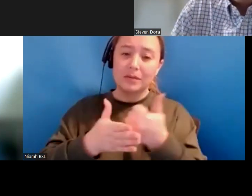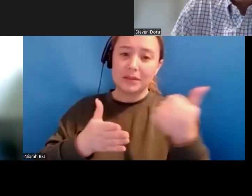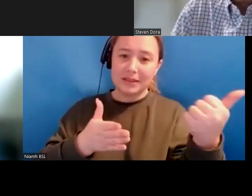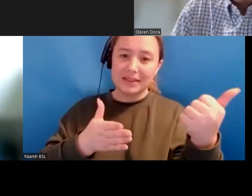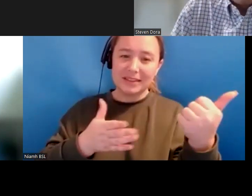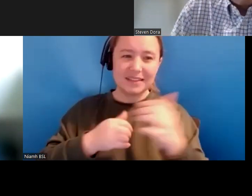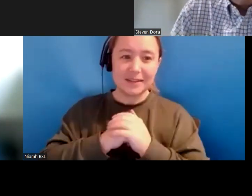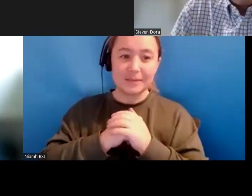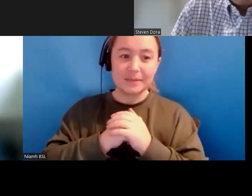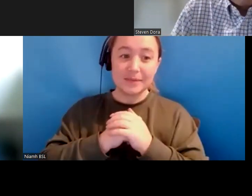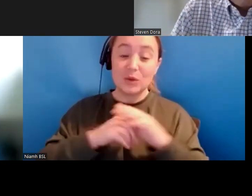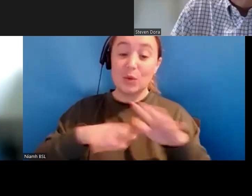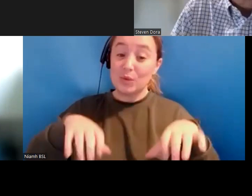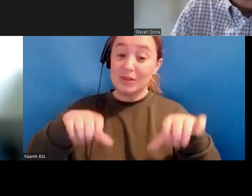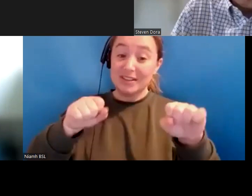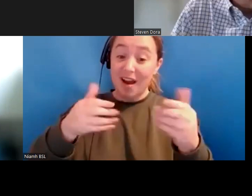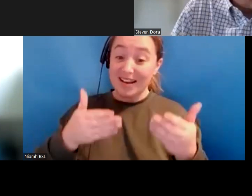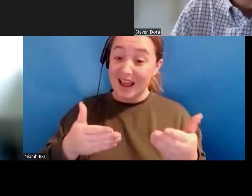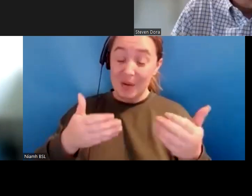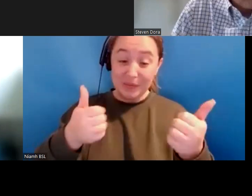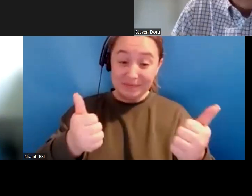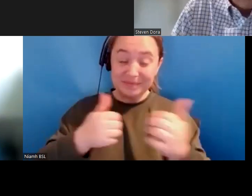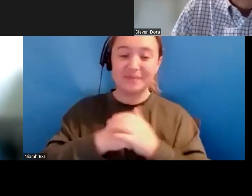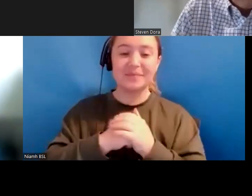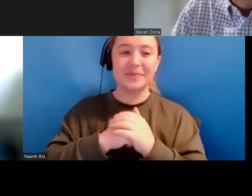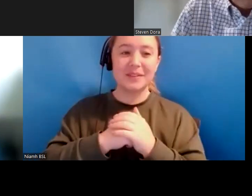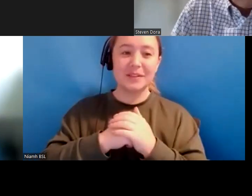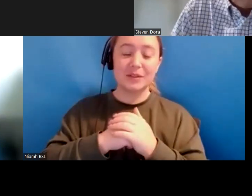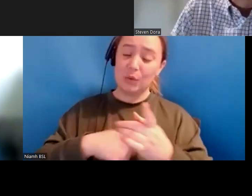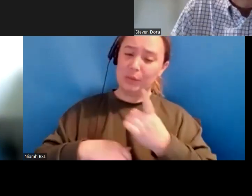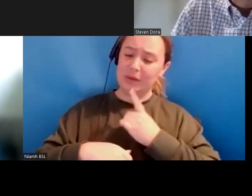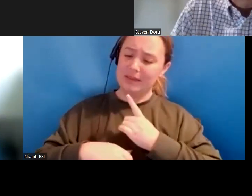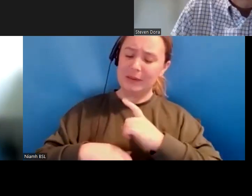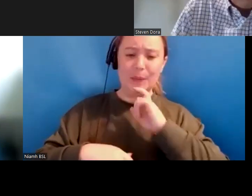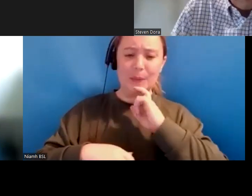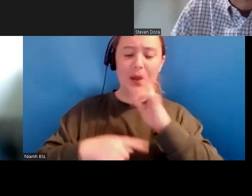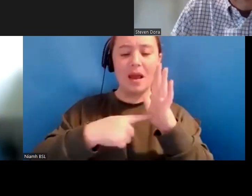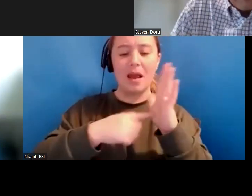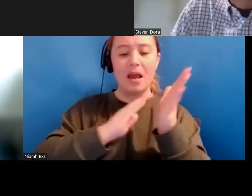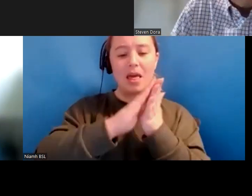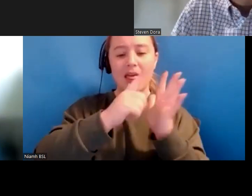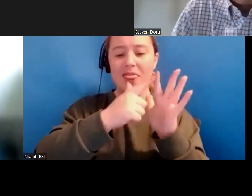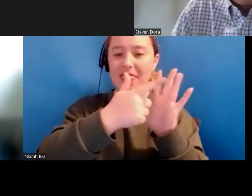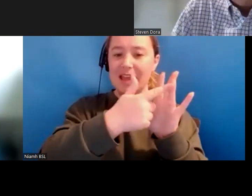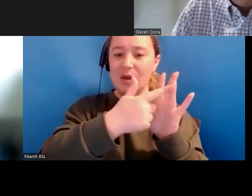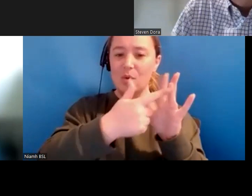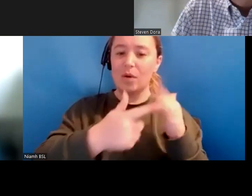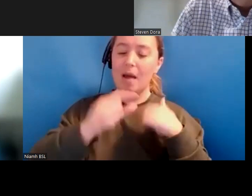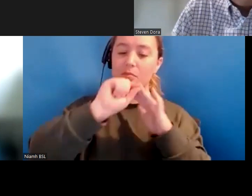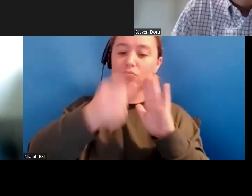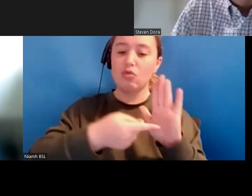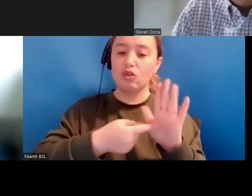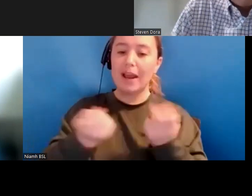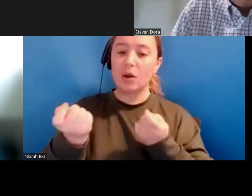Brilliant. So I think we will start. So to introduce myself, my name is Theo, and I am a project coordinator